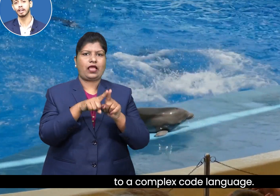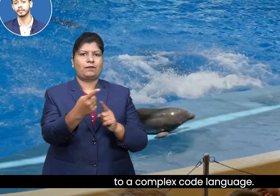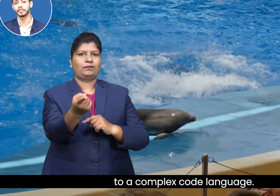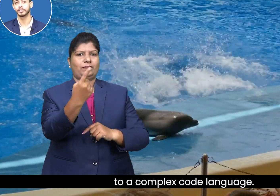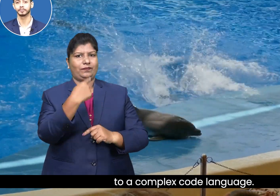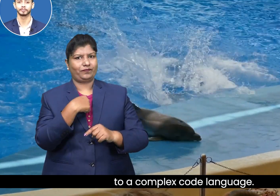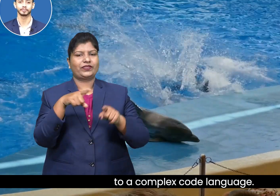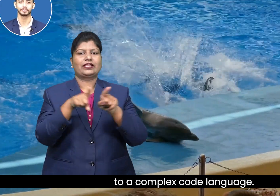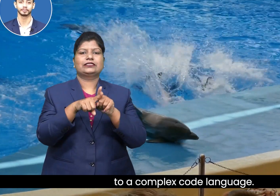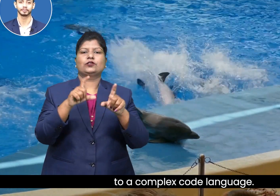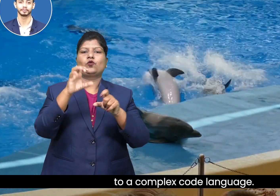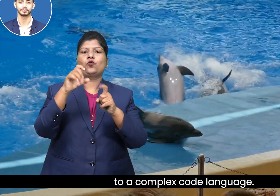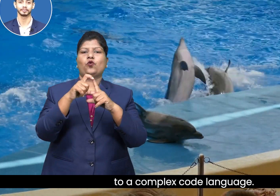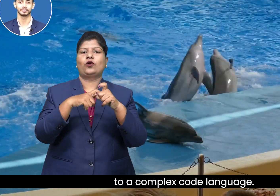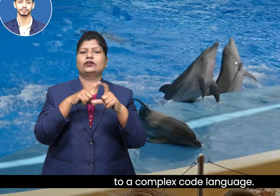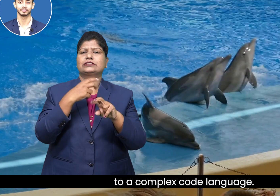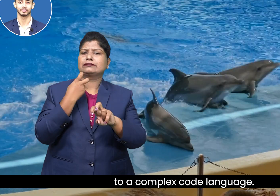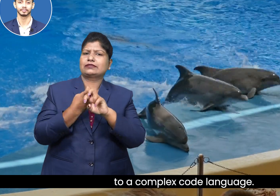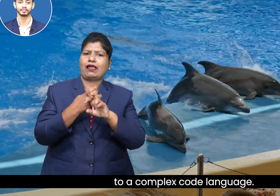code language.